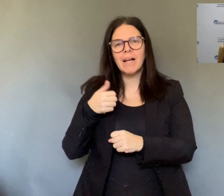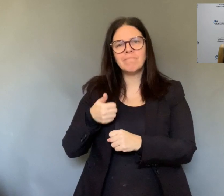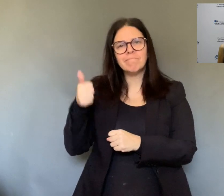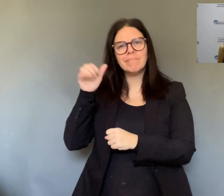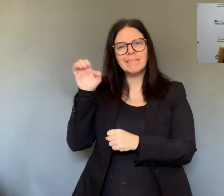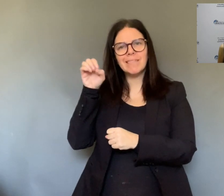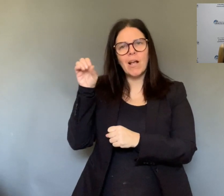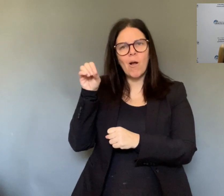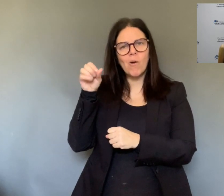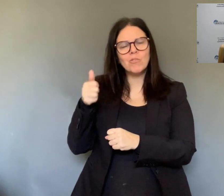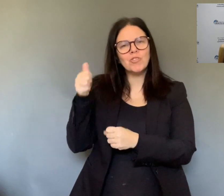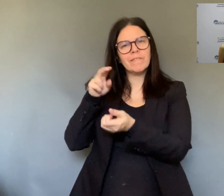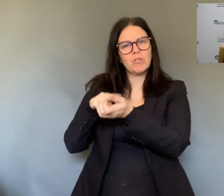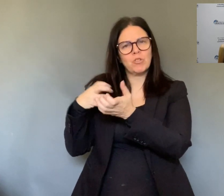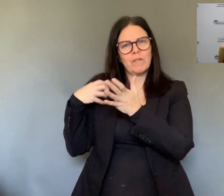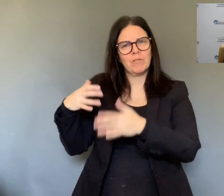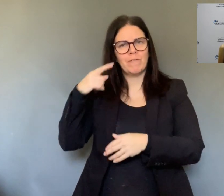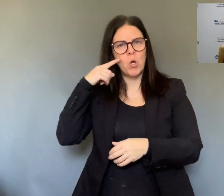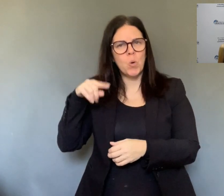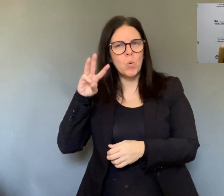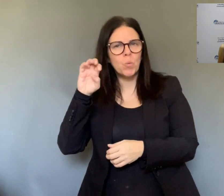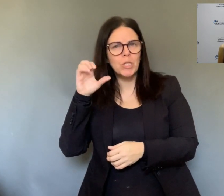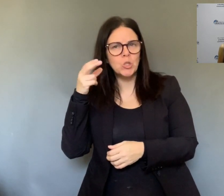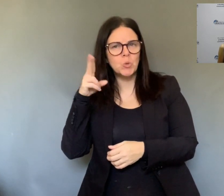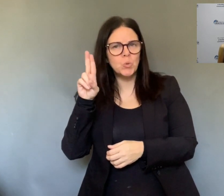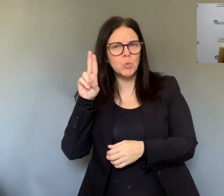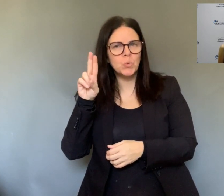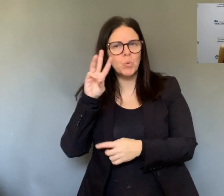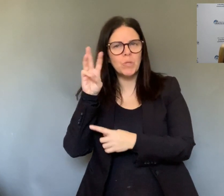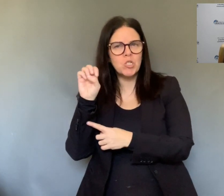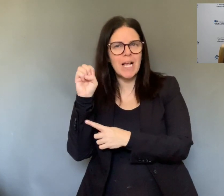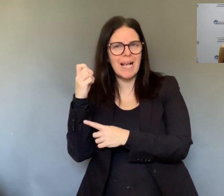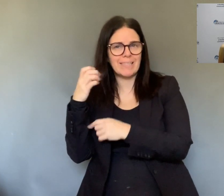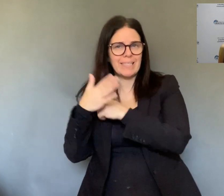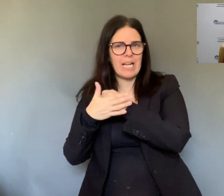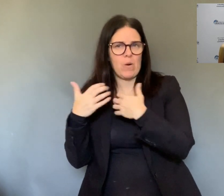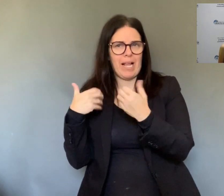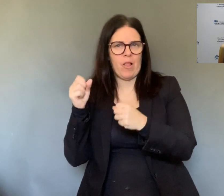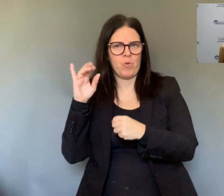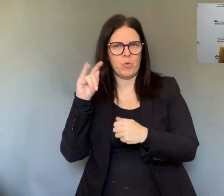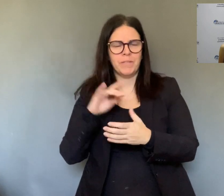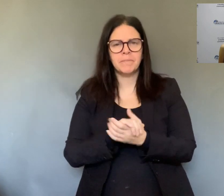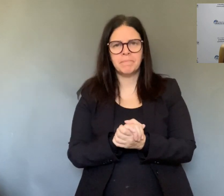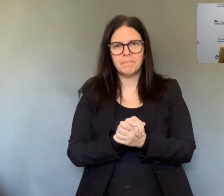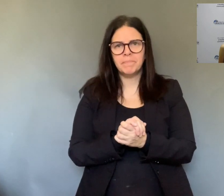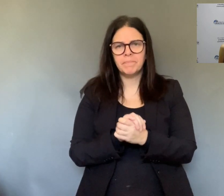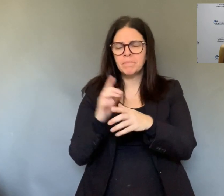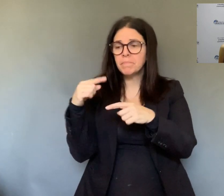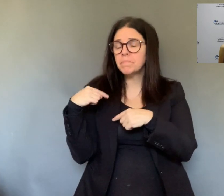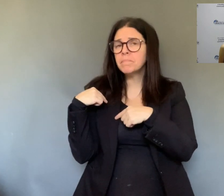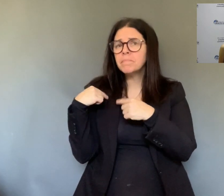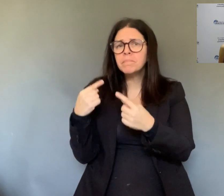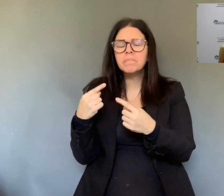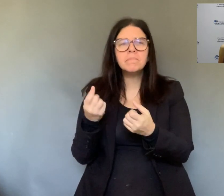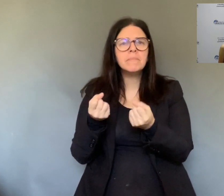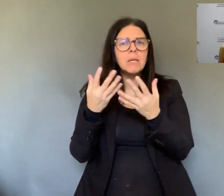Chatham-Kent has 90 cases and Sarnia-Lambton has reported 204 cases. Michigan now